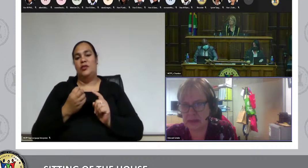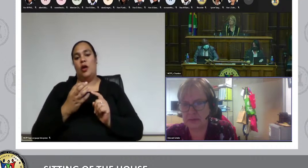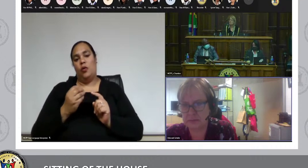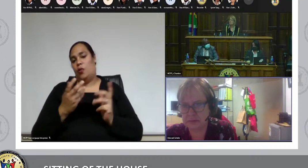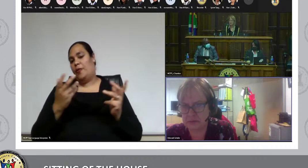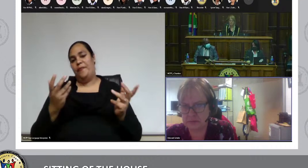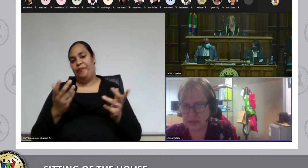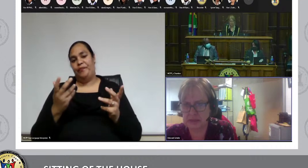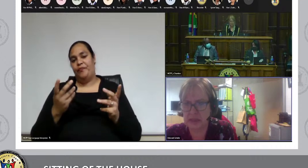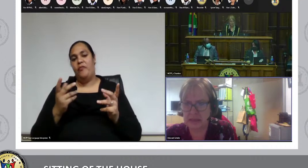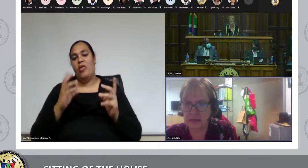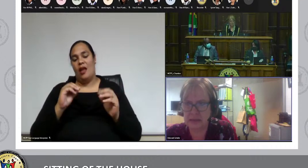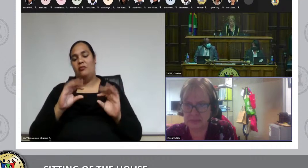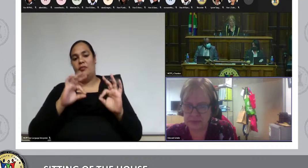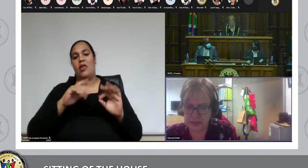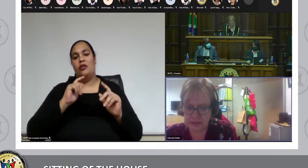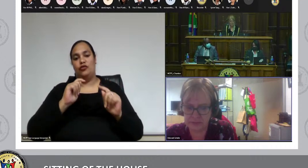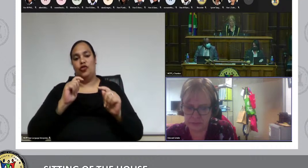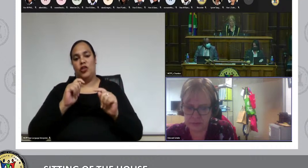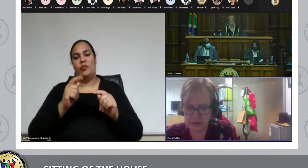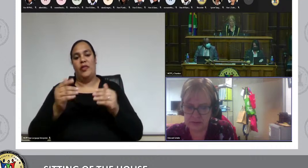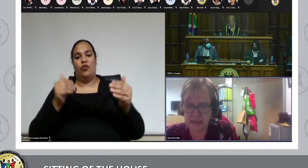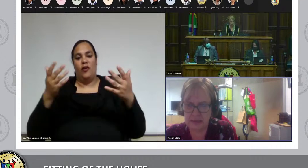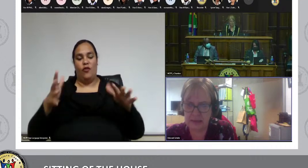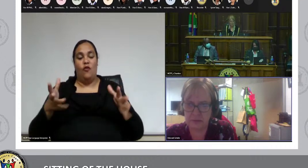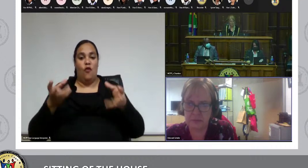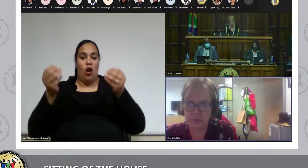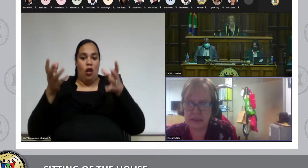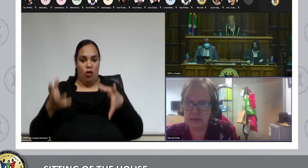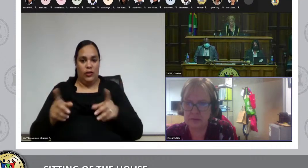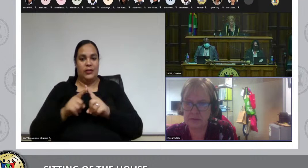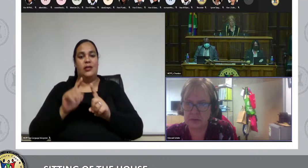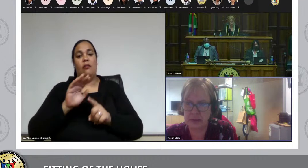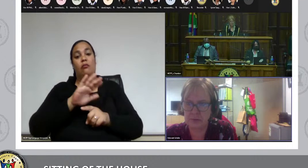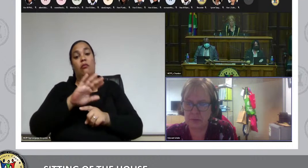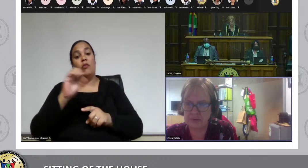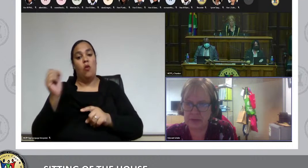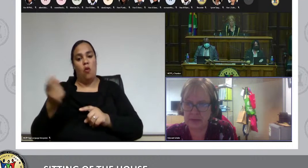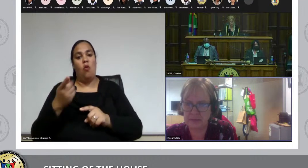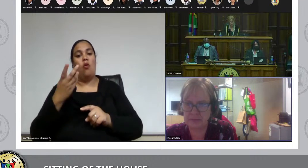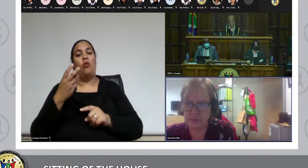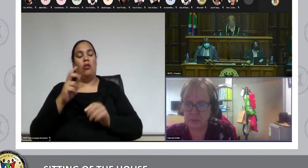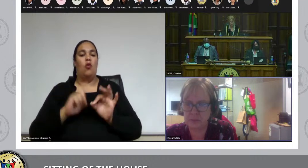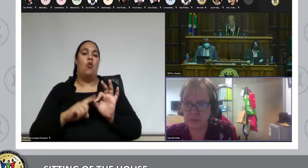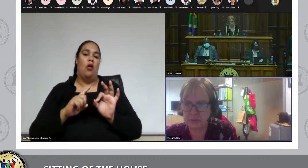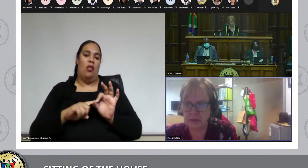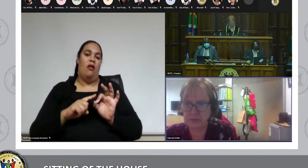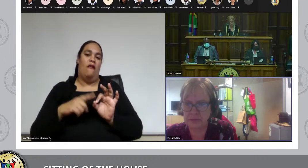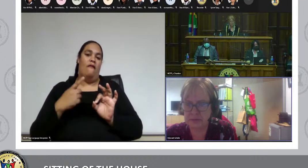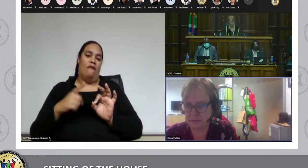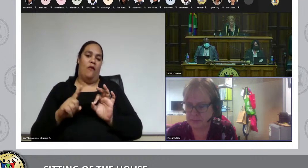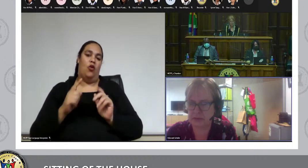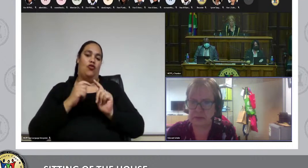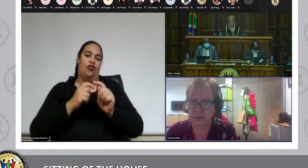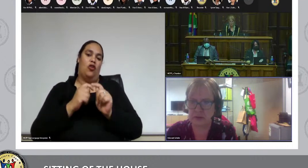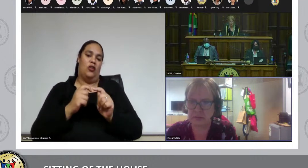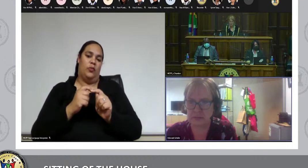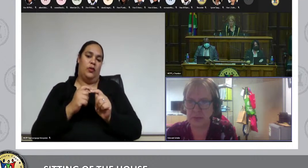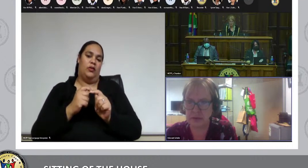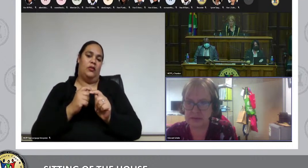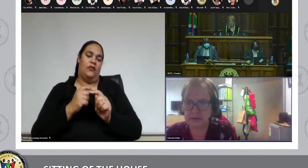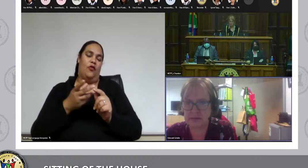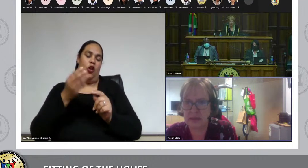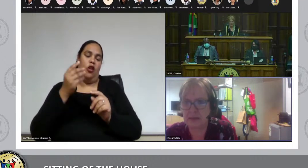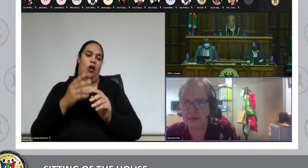is adequate transportation that has been arranged for learners, and they all do qualify for transport in terms of our learner